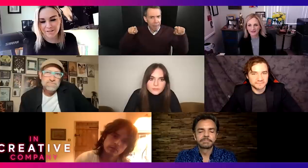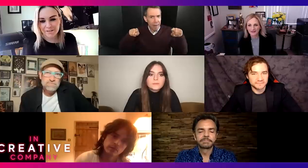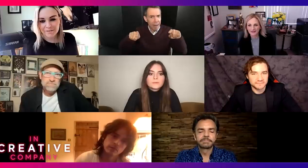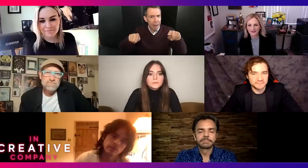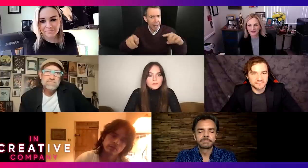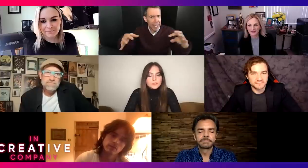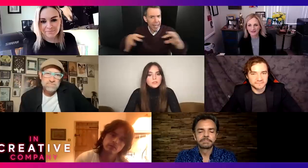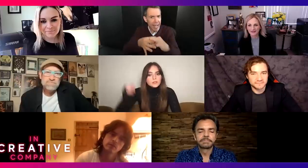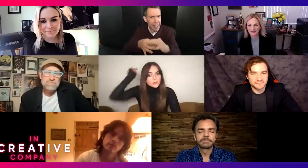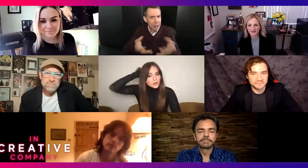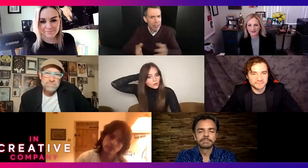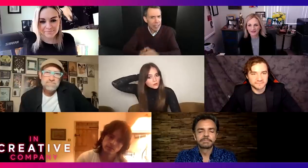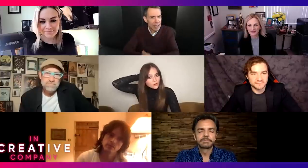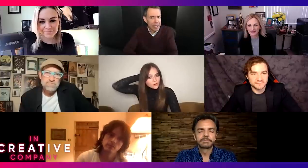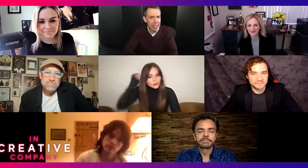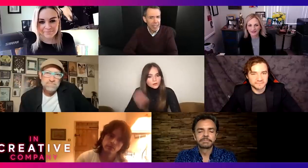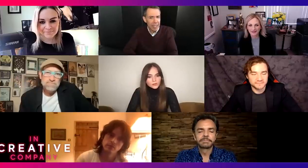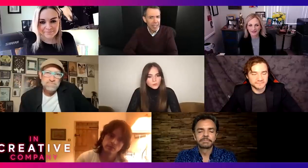connection.